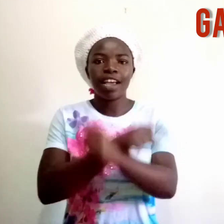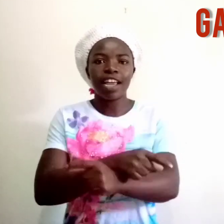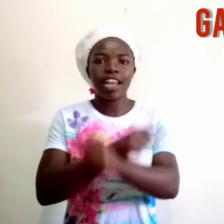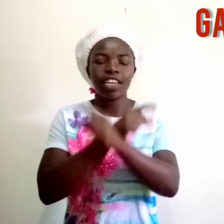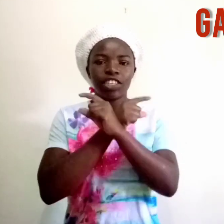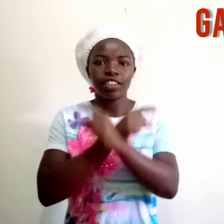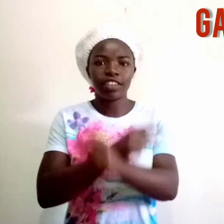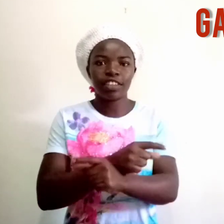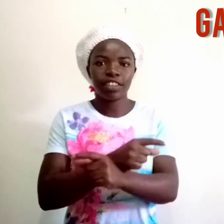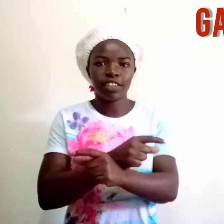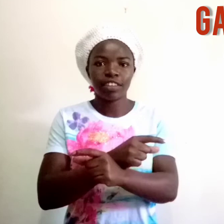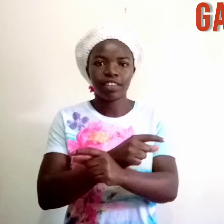Galatians.